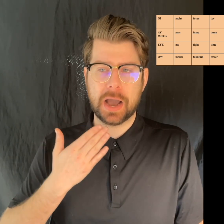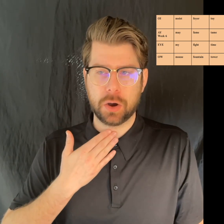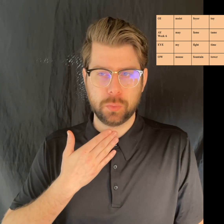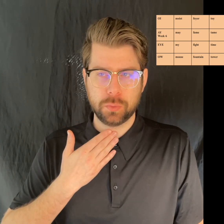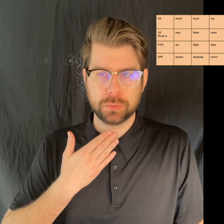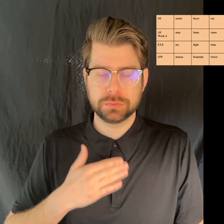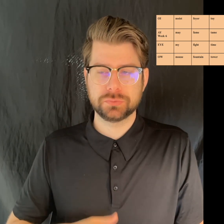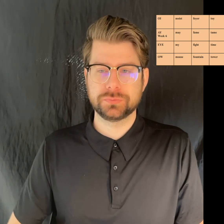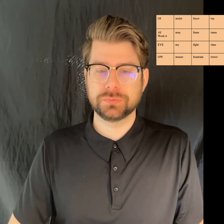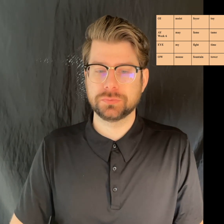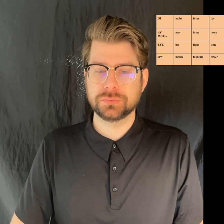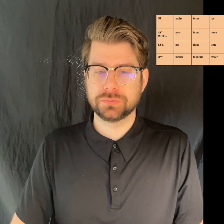how,